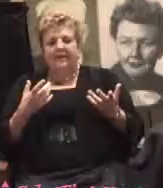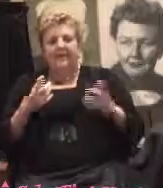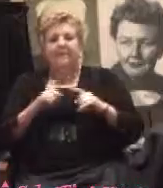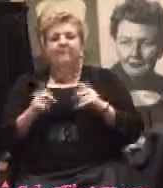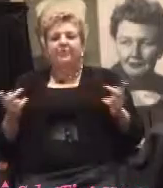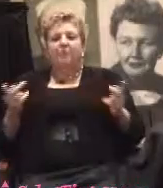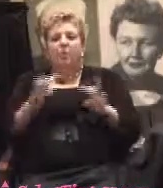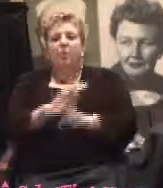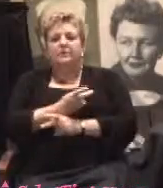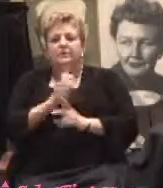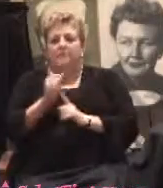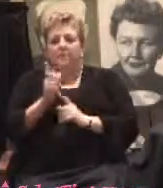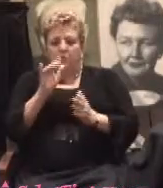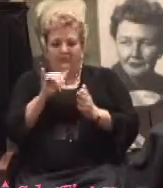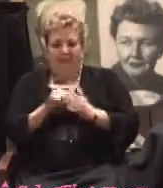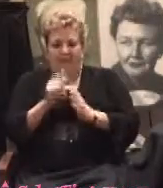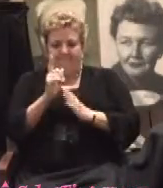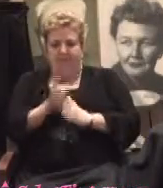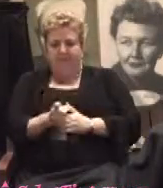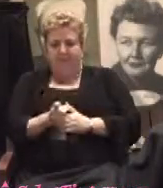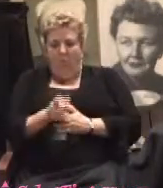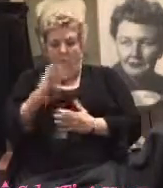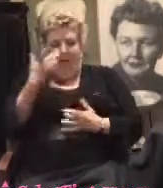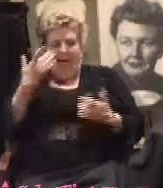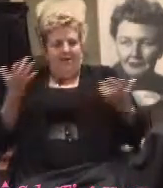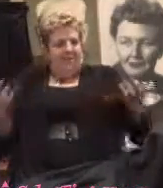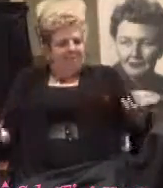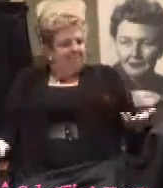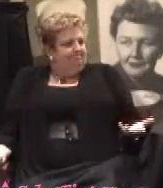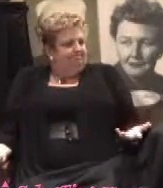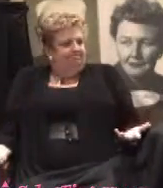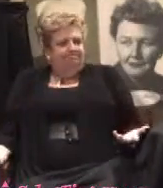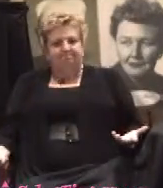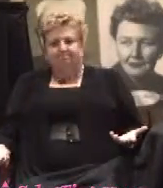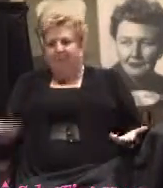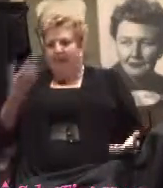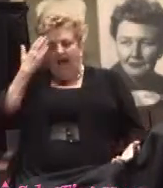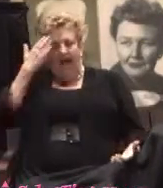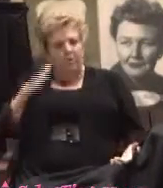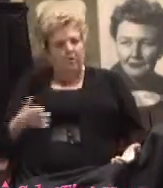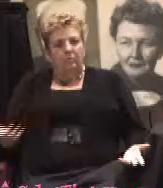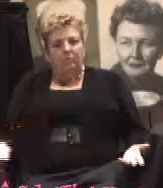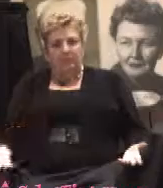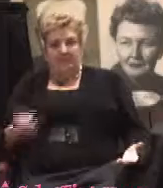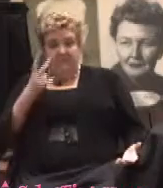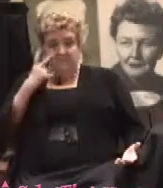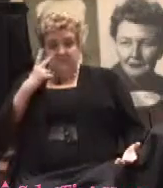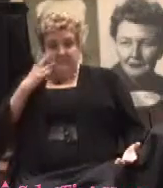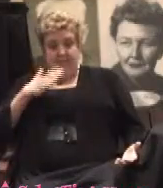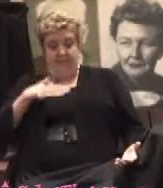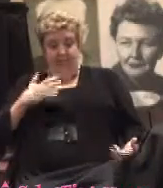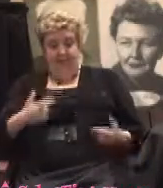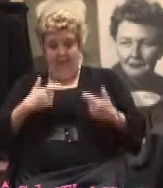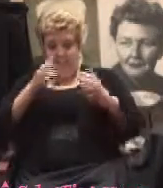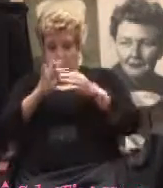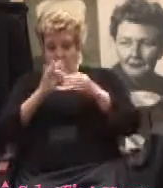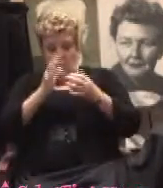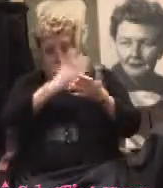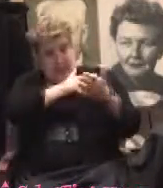was that moment. I don't know why. I don't know why. If you saw my life story, you'd say that's not the worst moment. But it